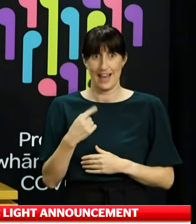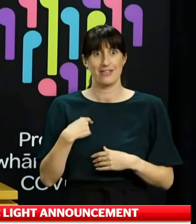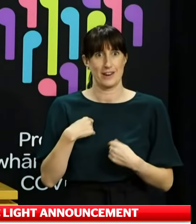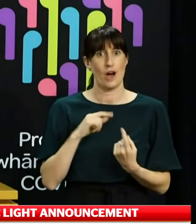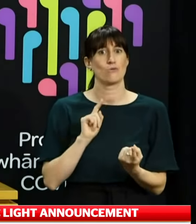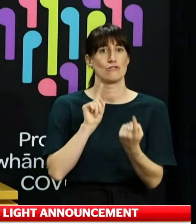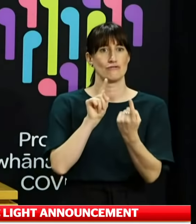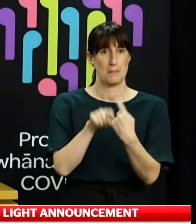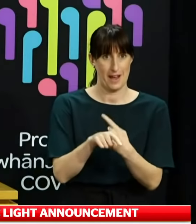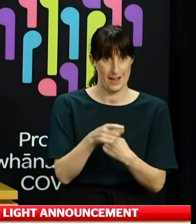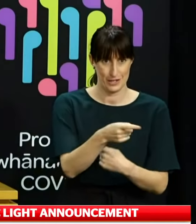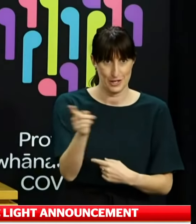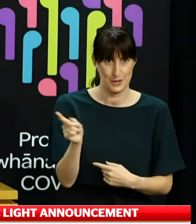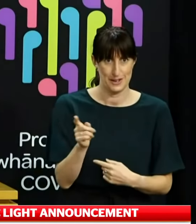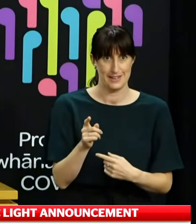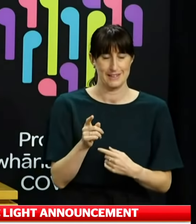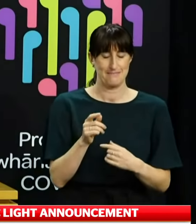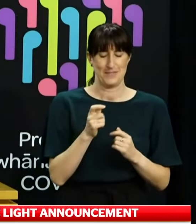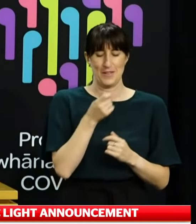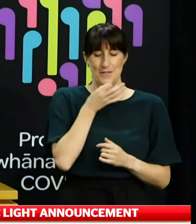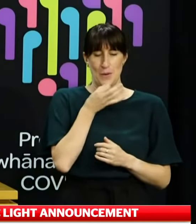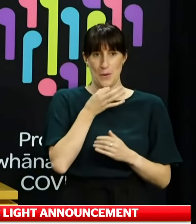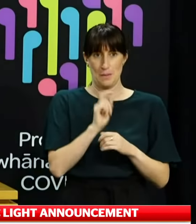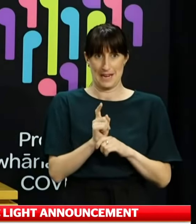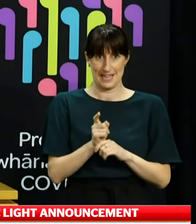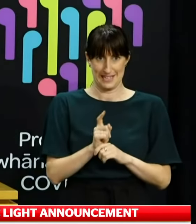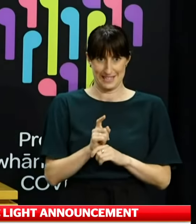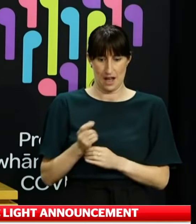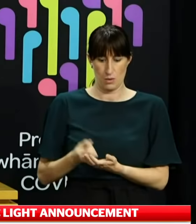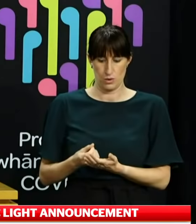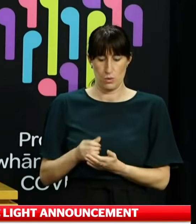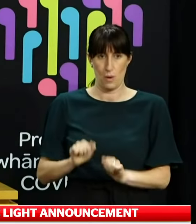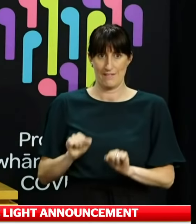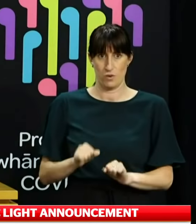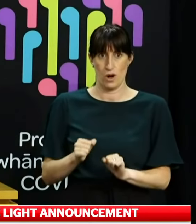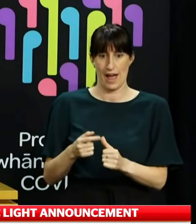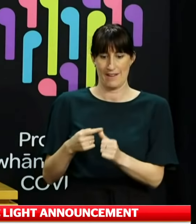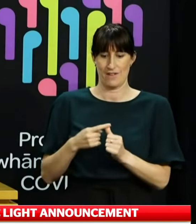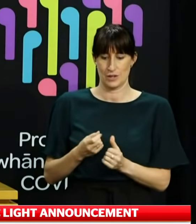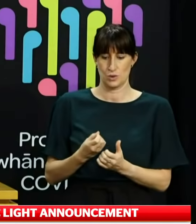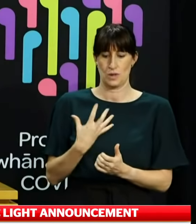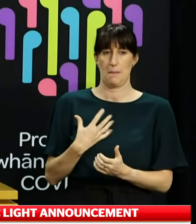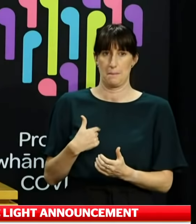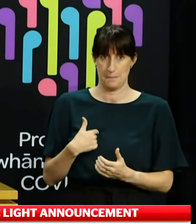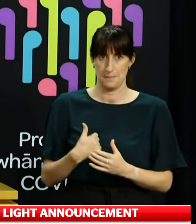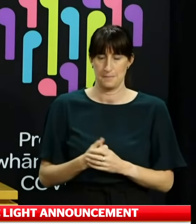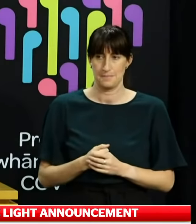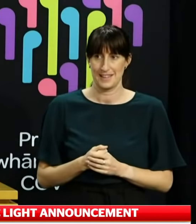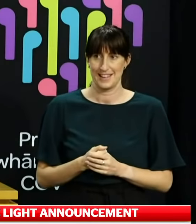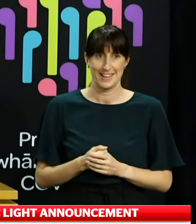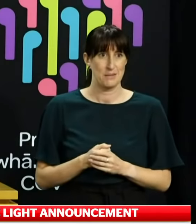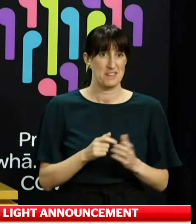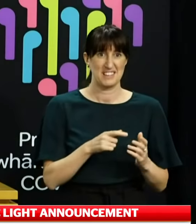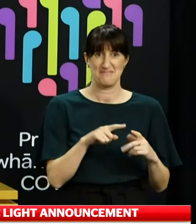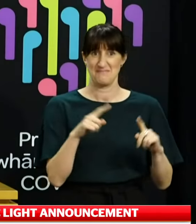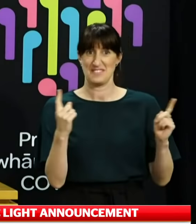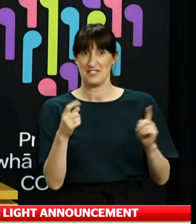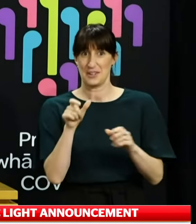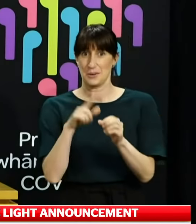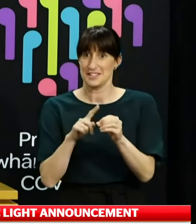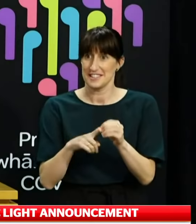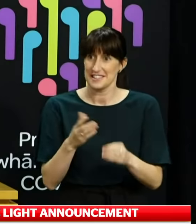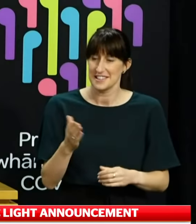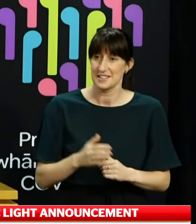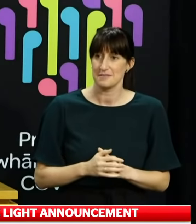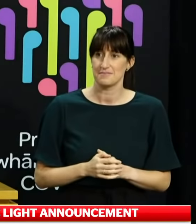I will... So if you just give me a few minutes, the advice will come through. I'll be clear on that. So we'll do some other questions in the meantime. Yeah. Can